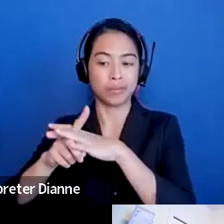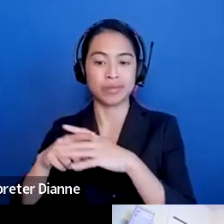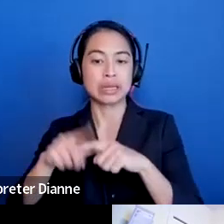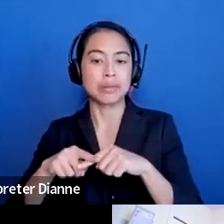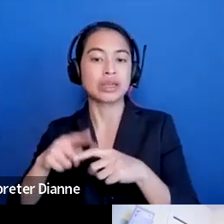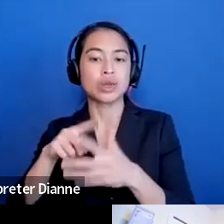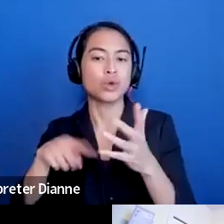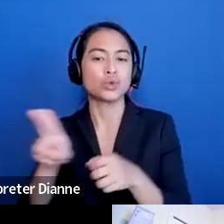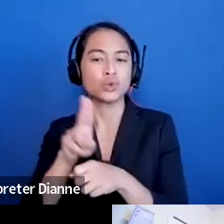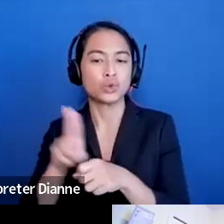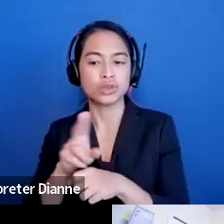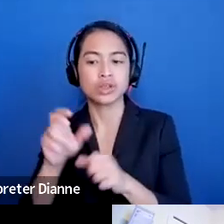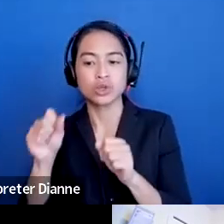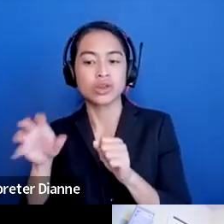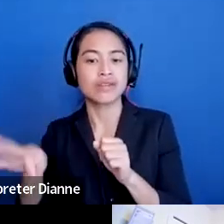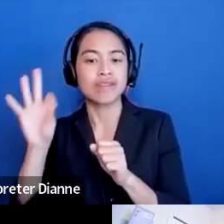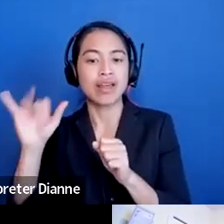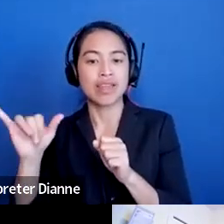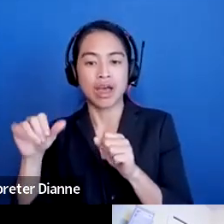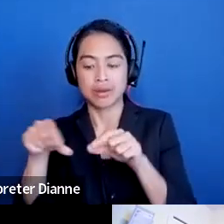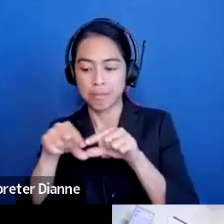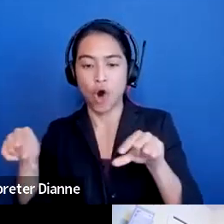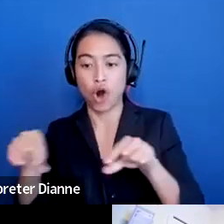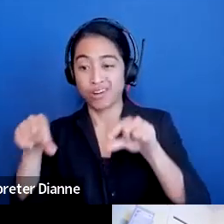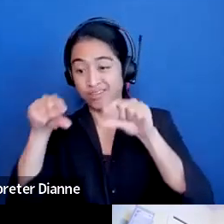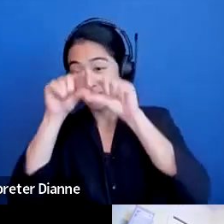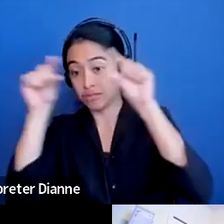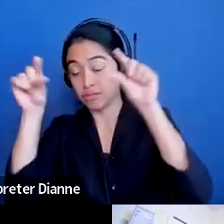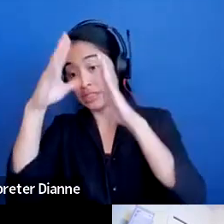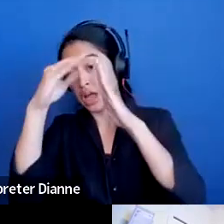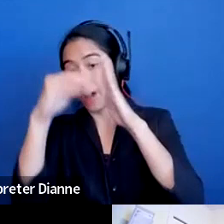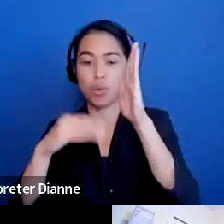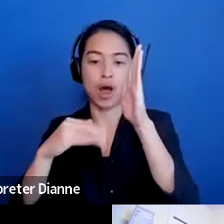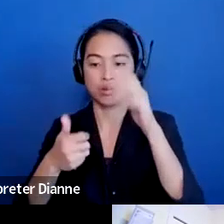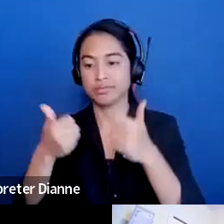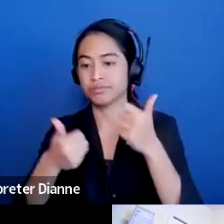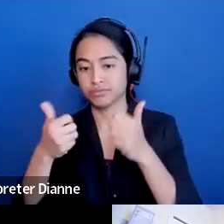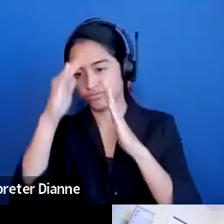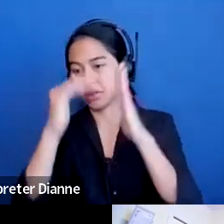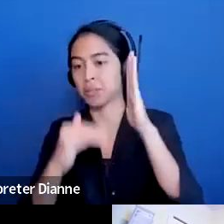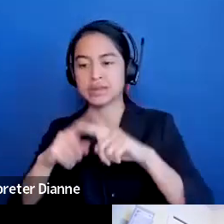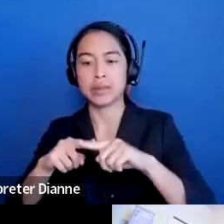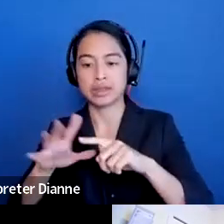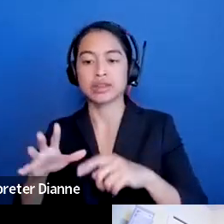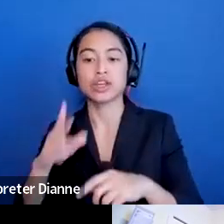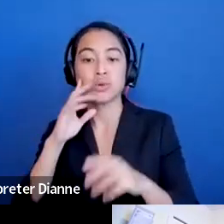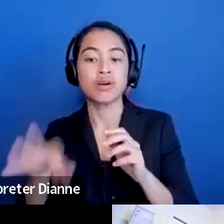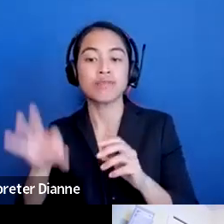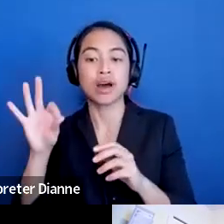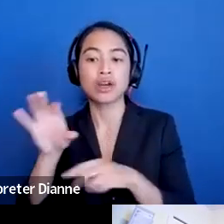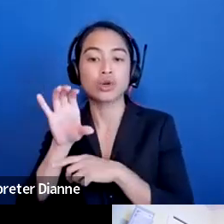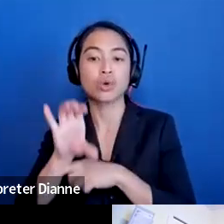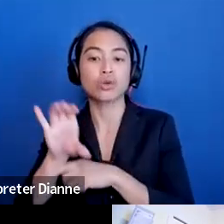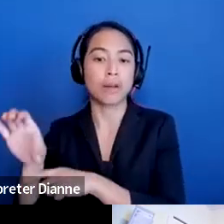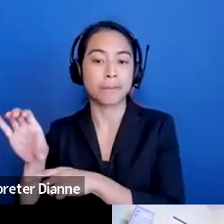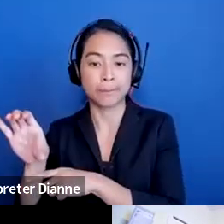are on, you can find that menu bar at the top or at the bottom of the screen. That is where you will find the closed captioning